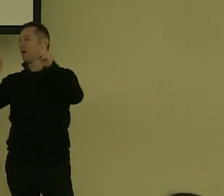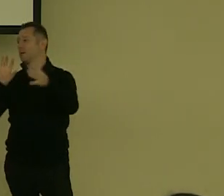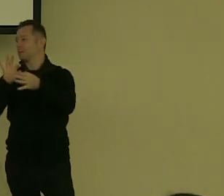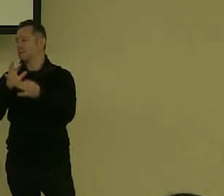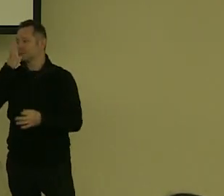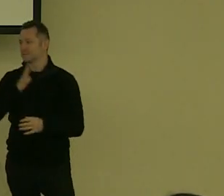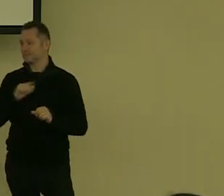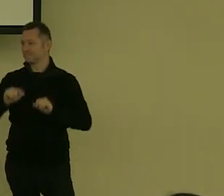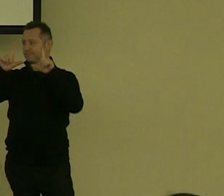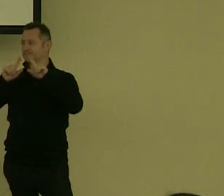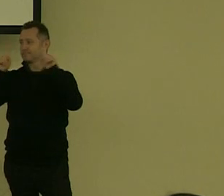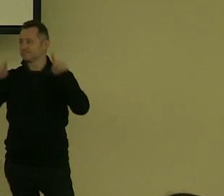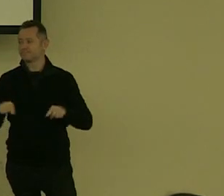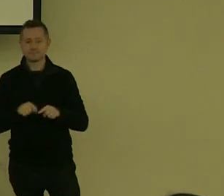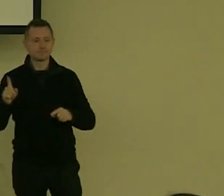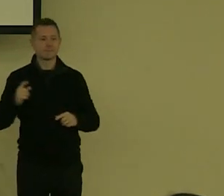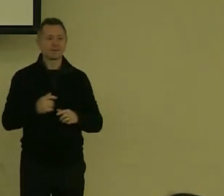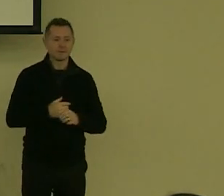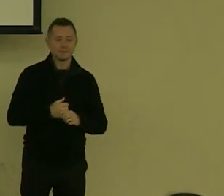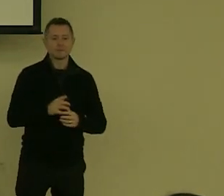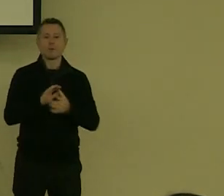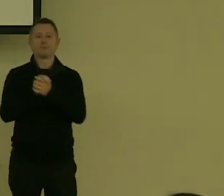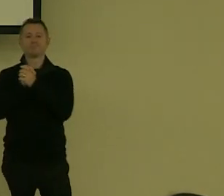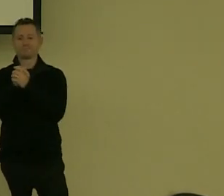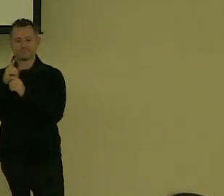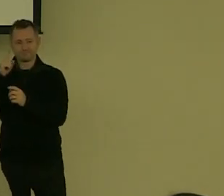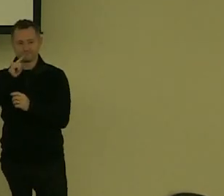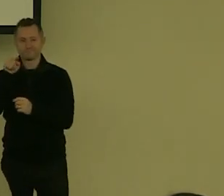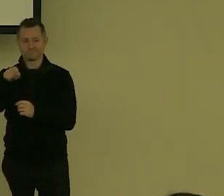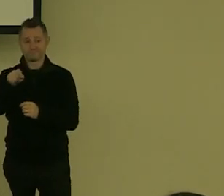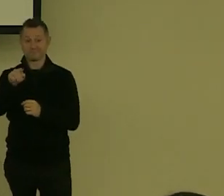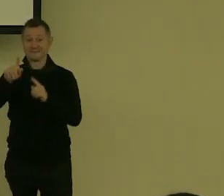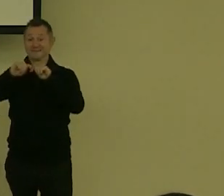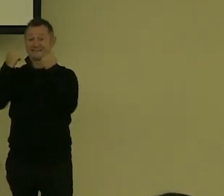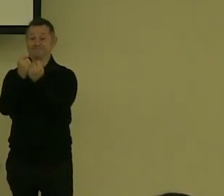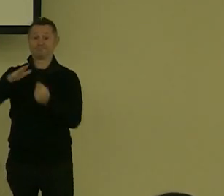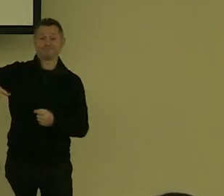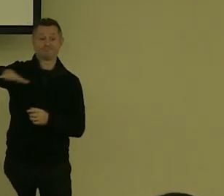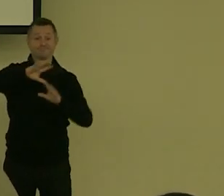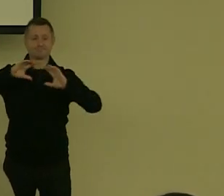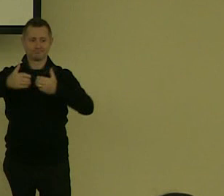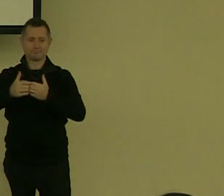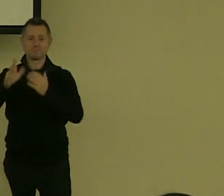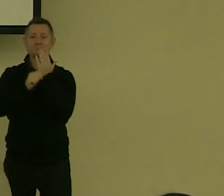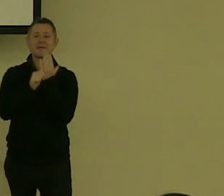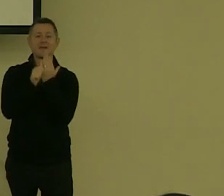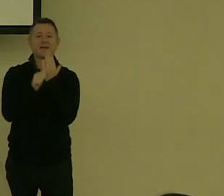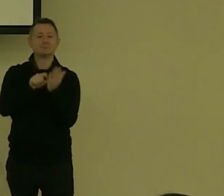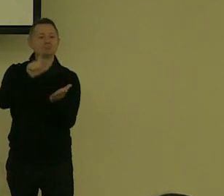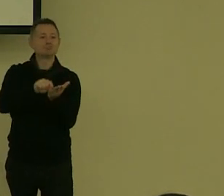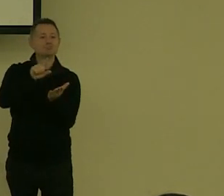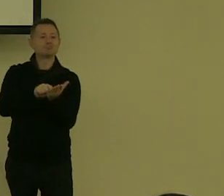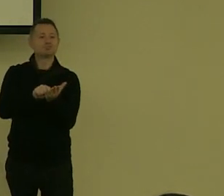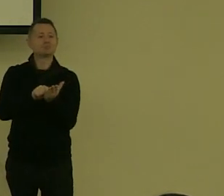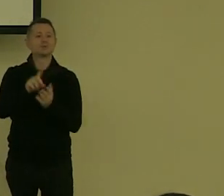just start quickly by congratulating you and your whole team for the Digital Humanities Quarterly issue for winning the